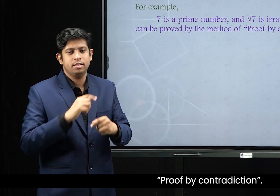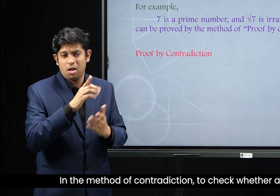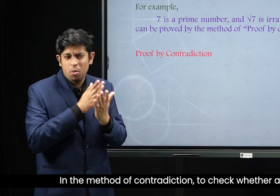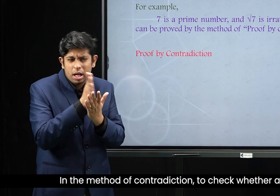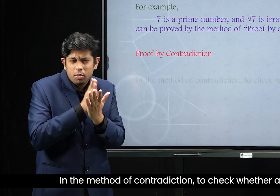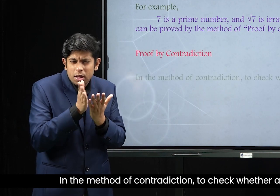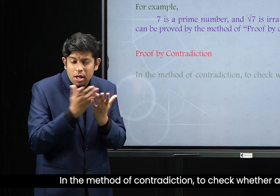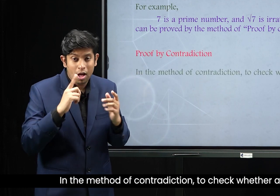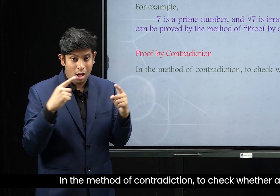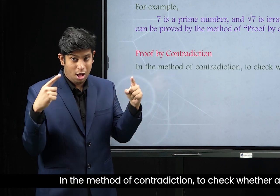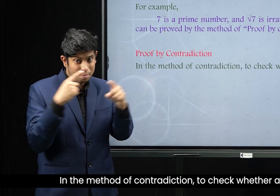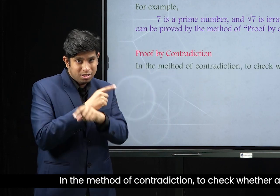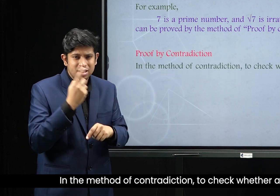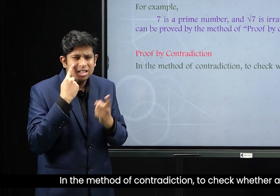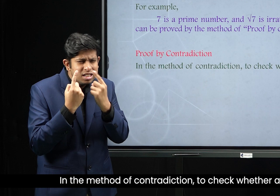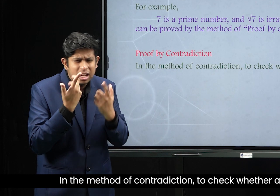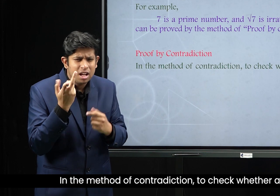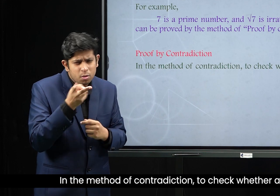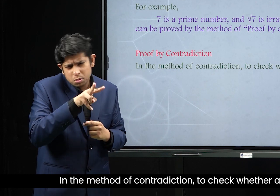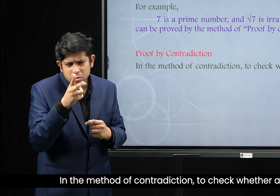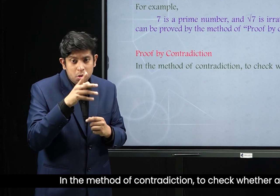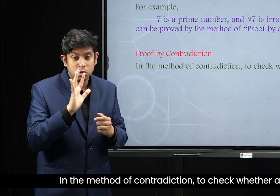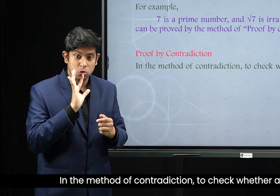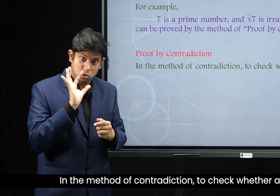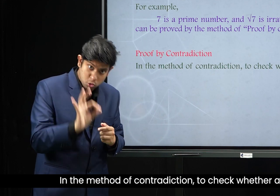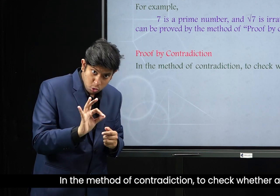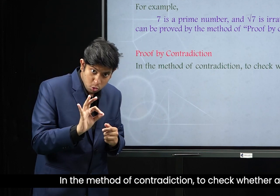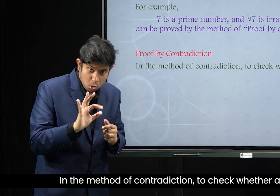In the method of contradiction, to check whether a statement is true,